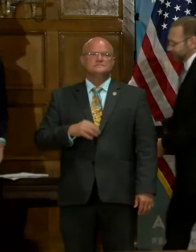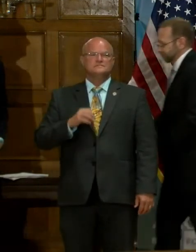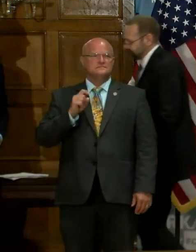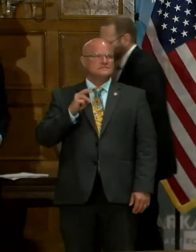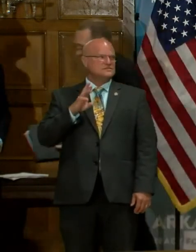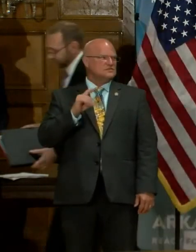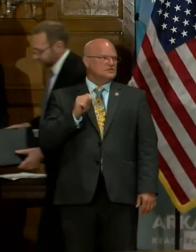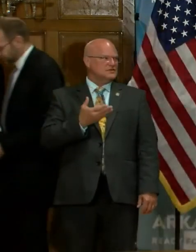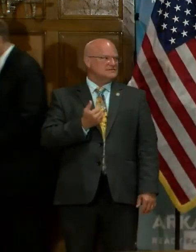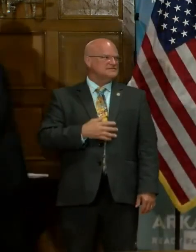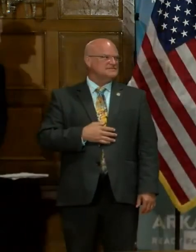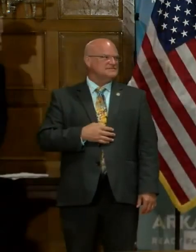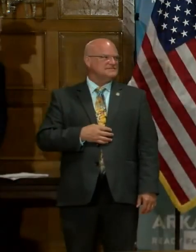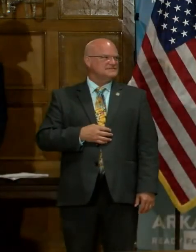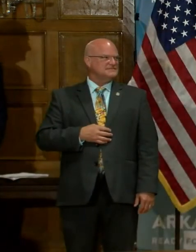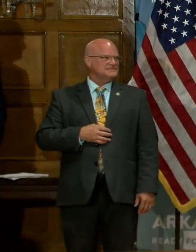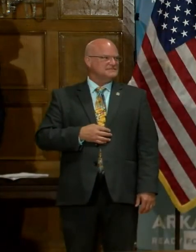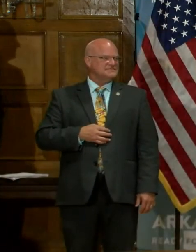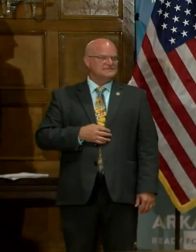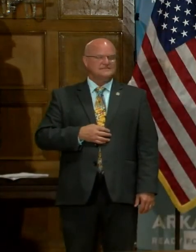Stuart.